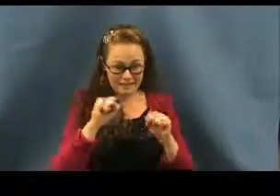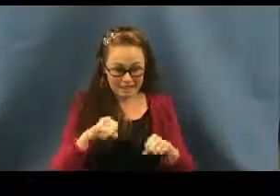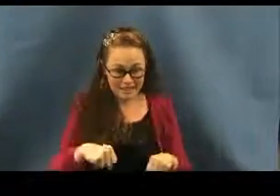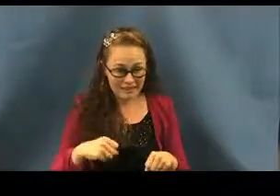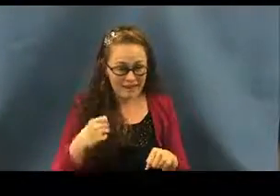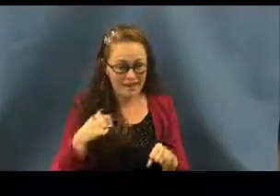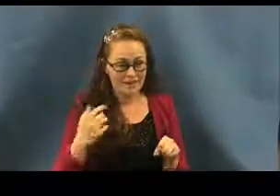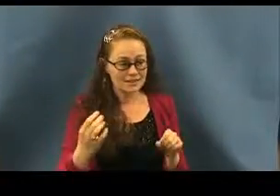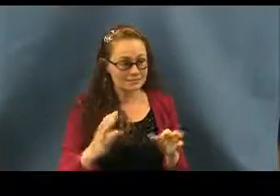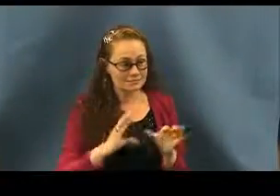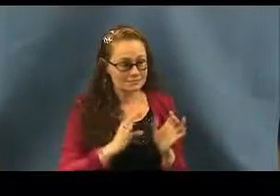lives. Thank you.